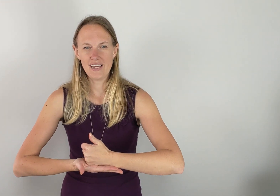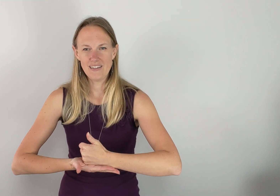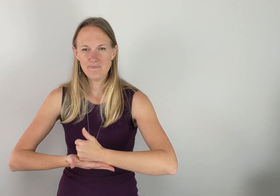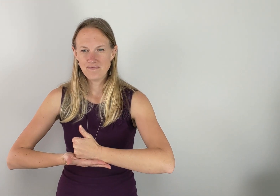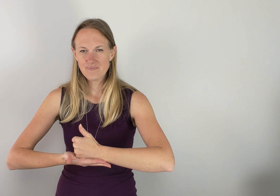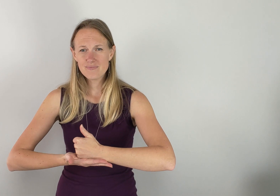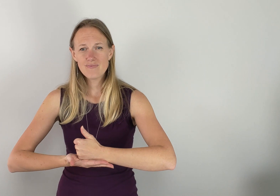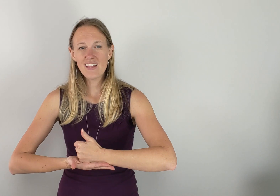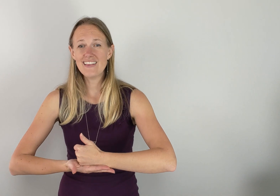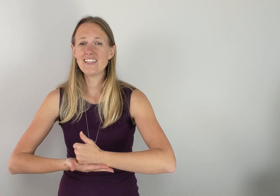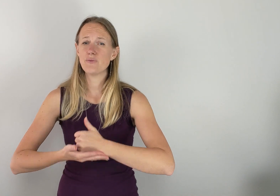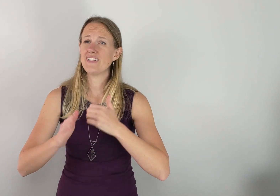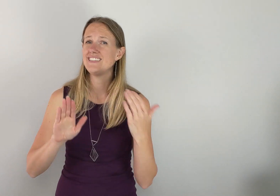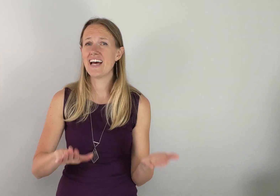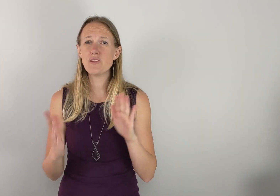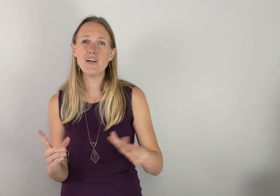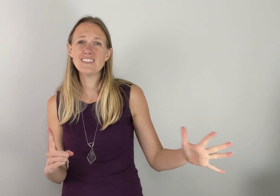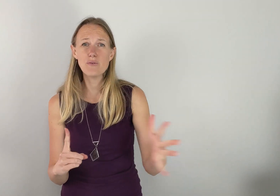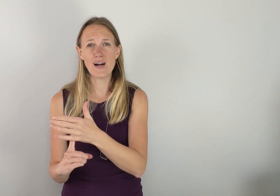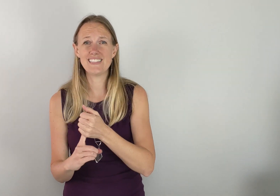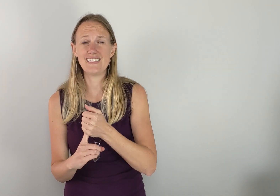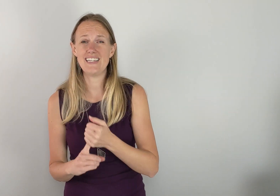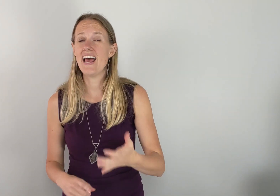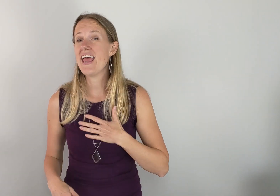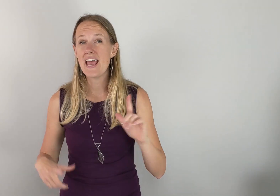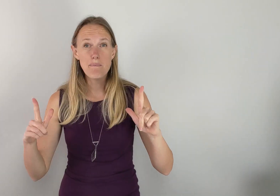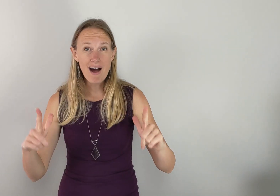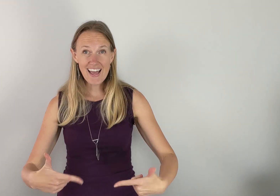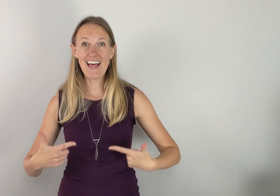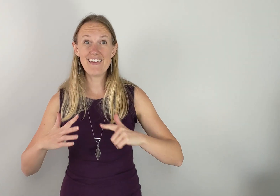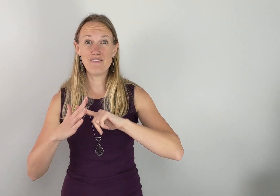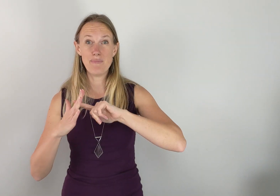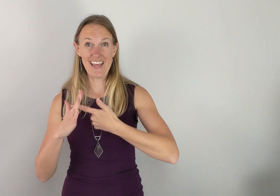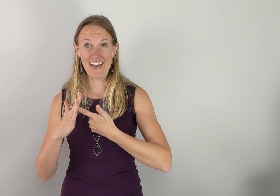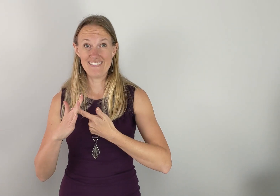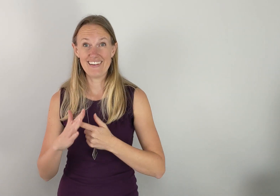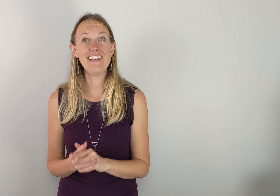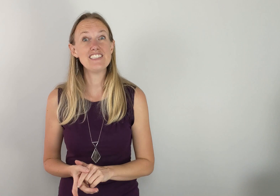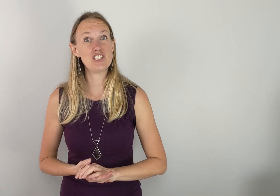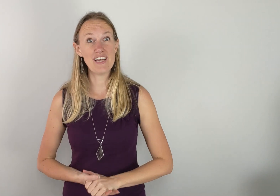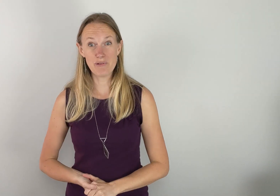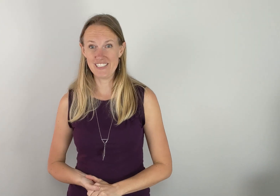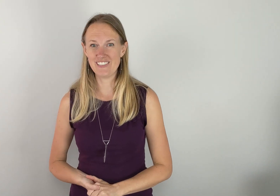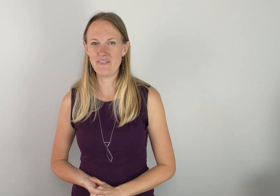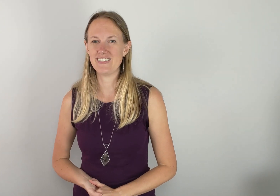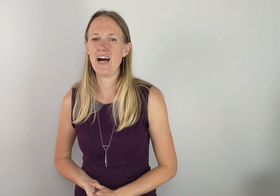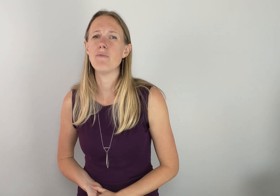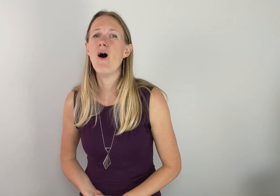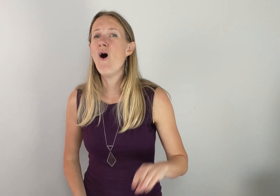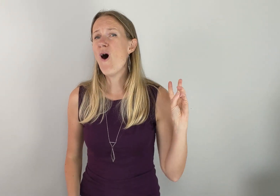okay? And that's when death was arrested and my life began. Okay, let's try the bridge from the top.